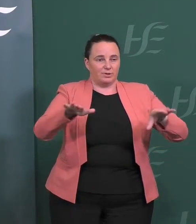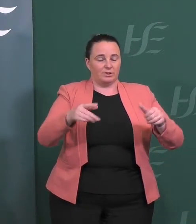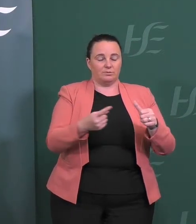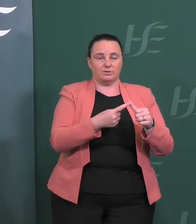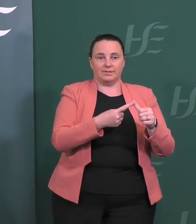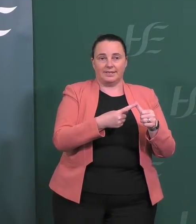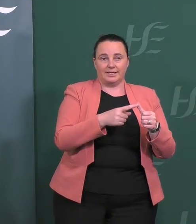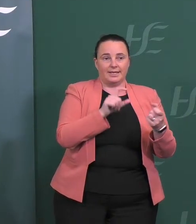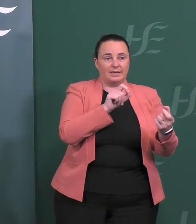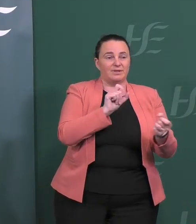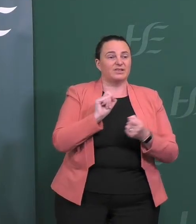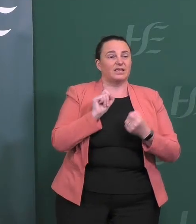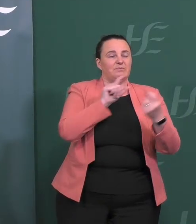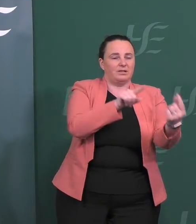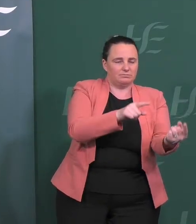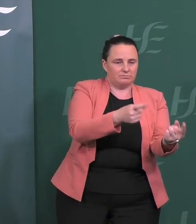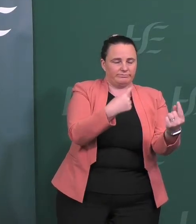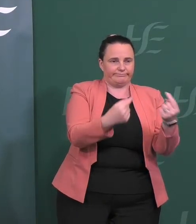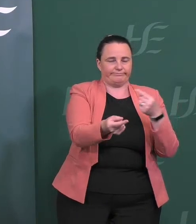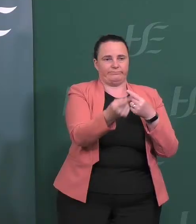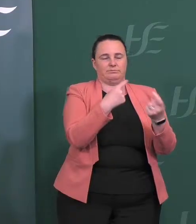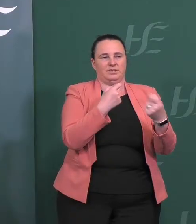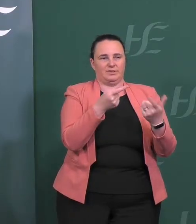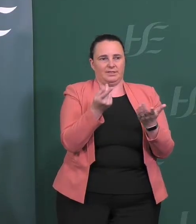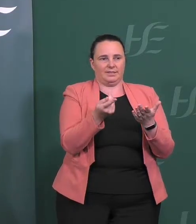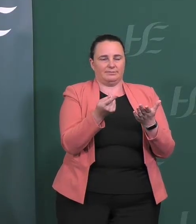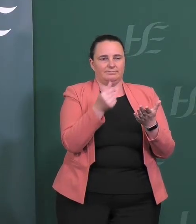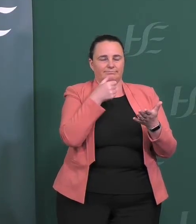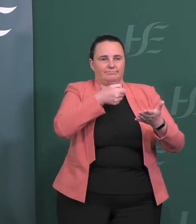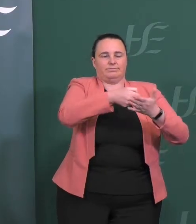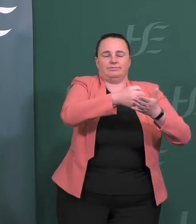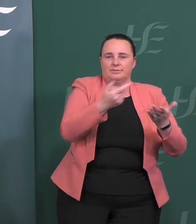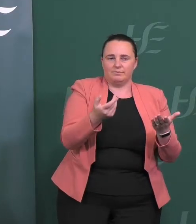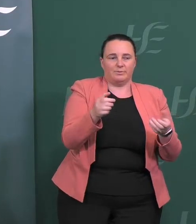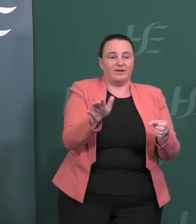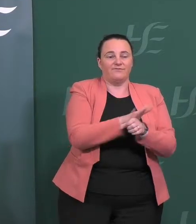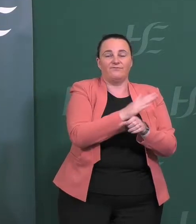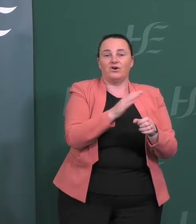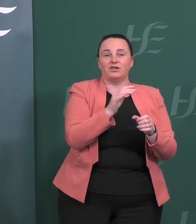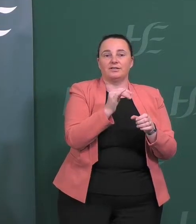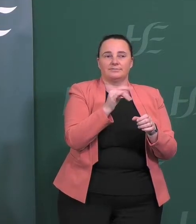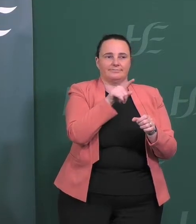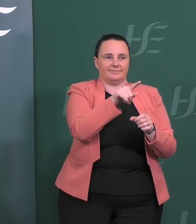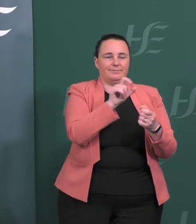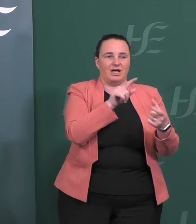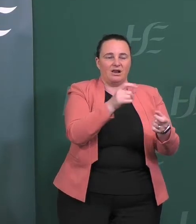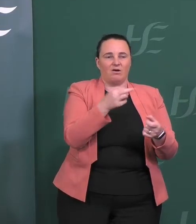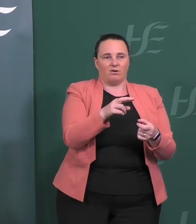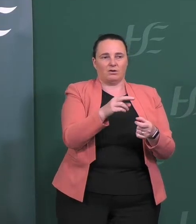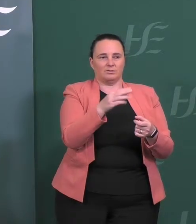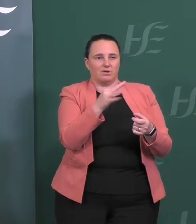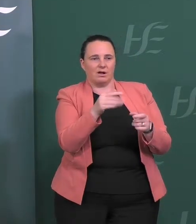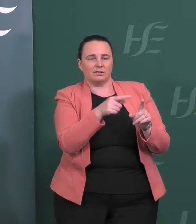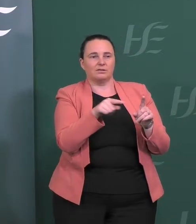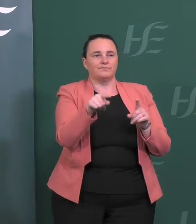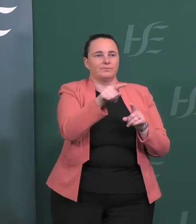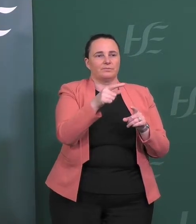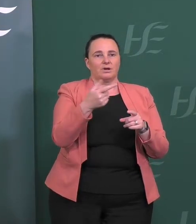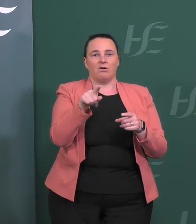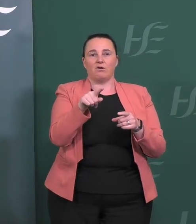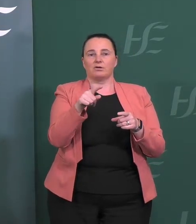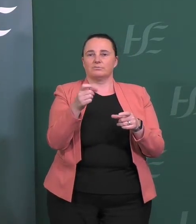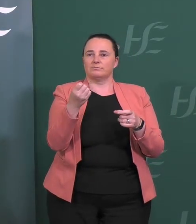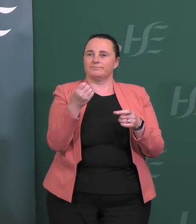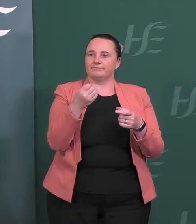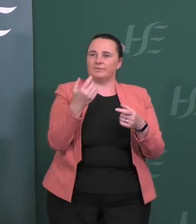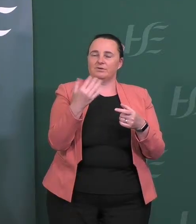all, emails bouncing back from a mailbox, either being full or being spammed. Incorrect postal addresses